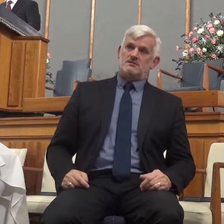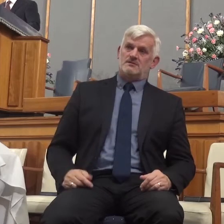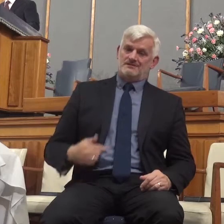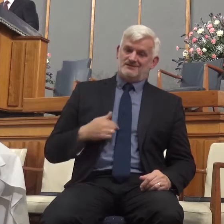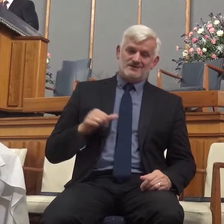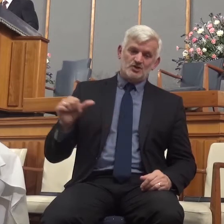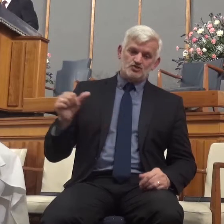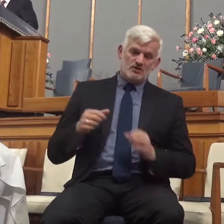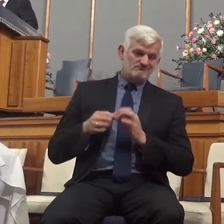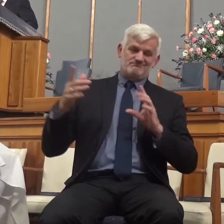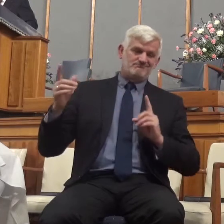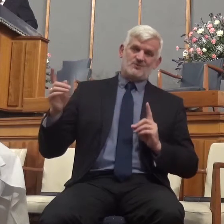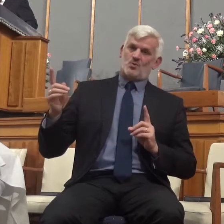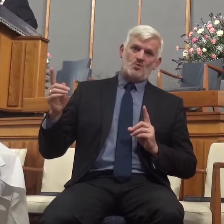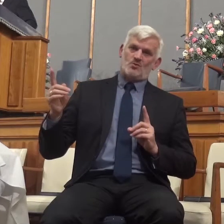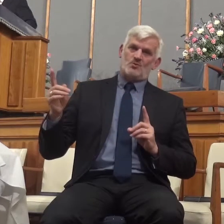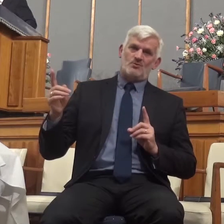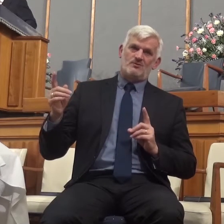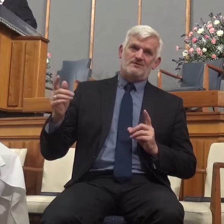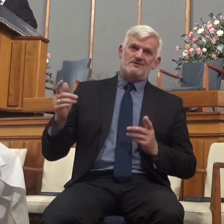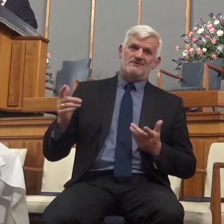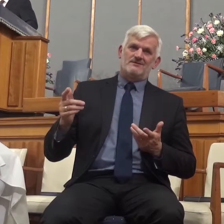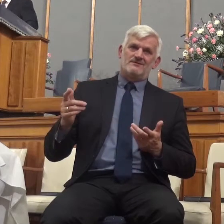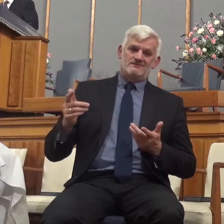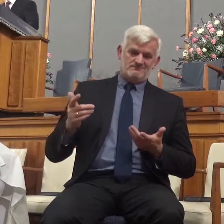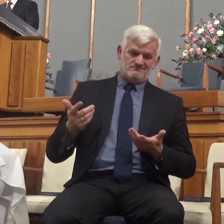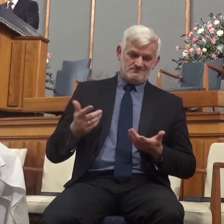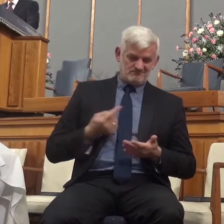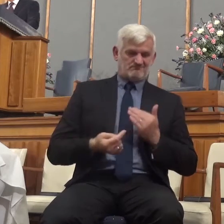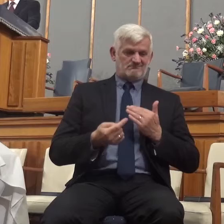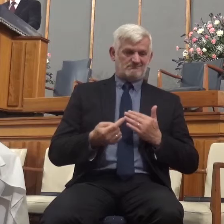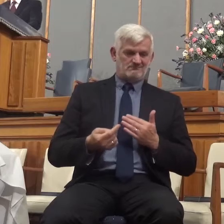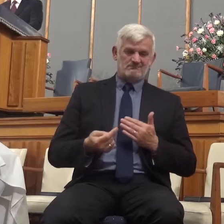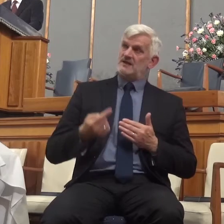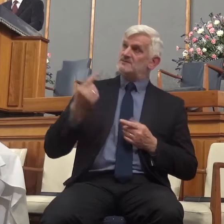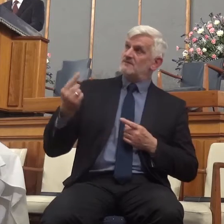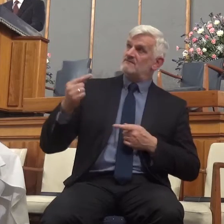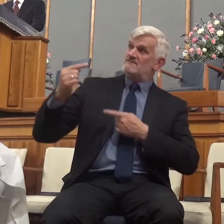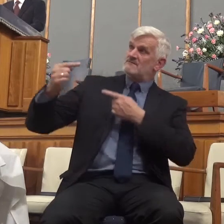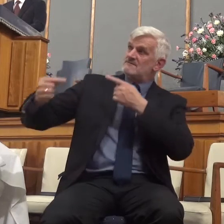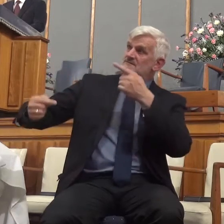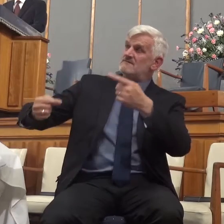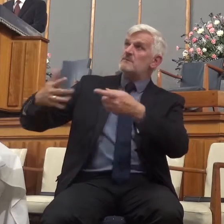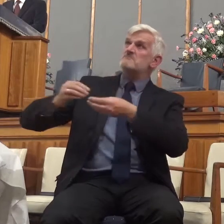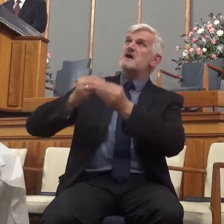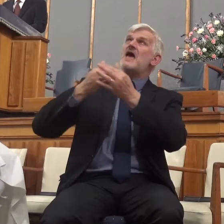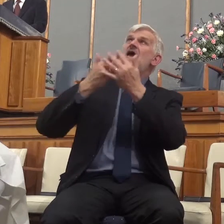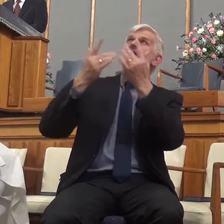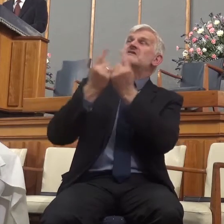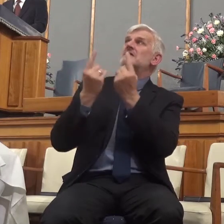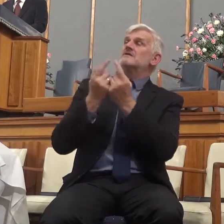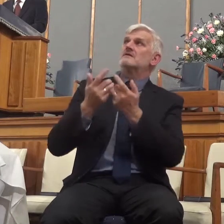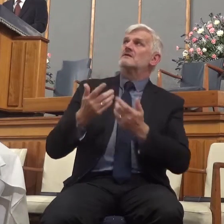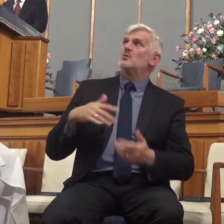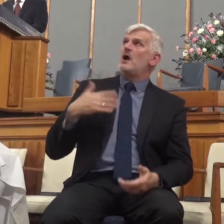the creator of vastness and greatness. And infinity and things, to him that